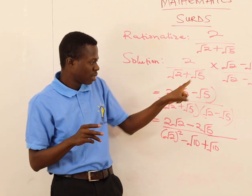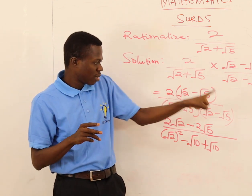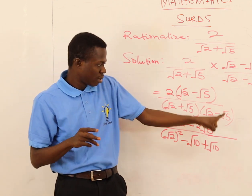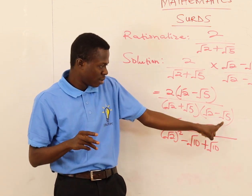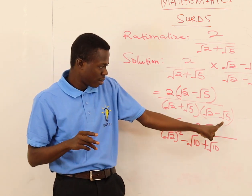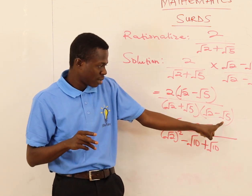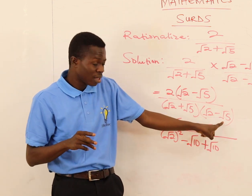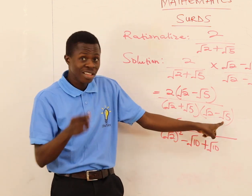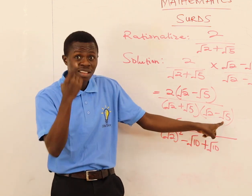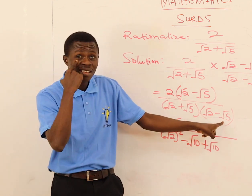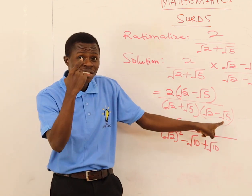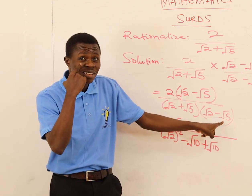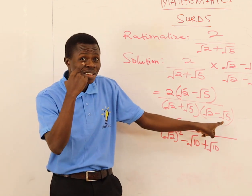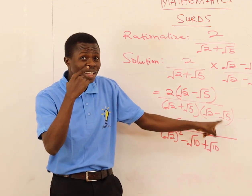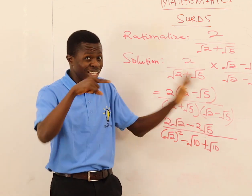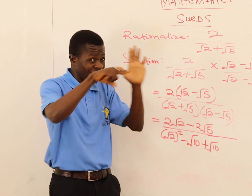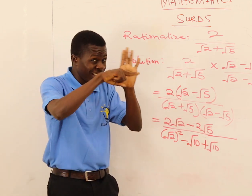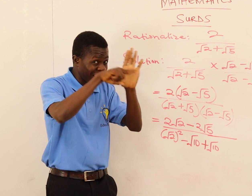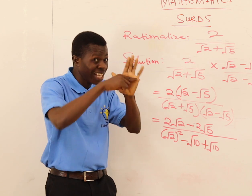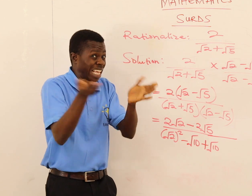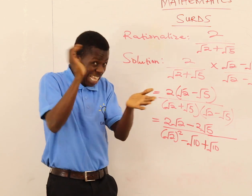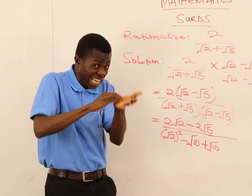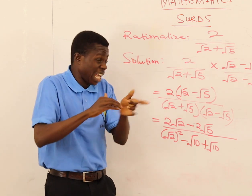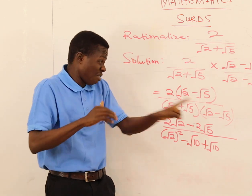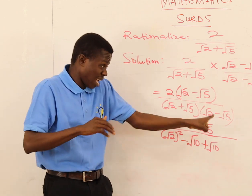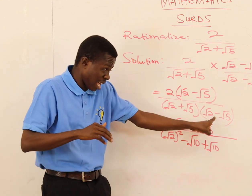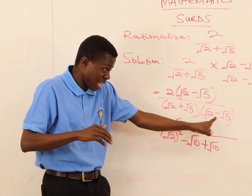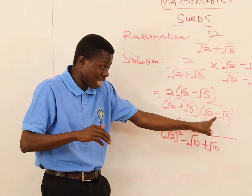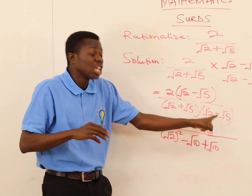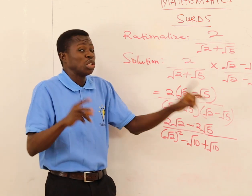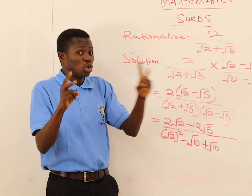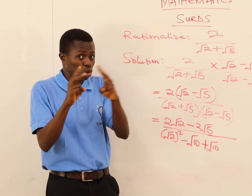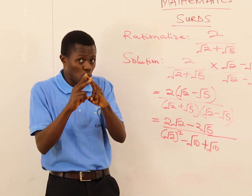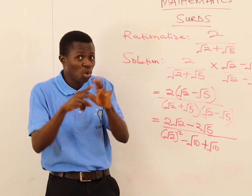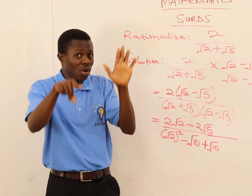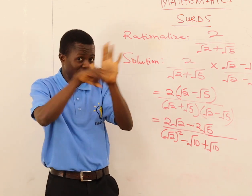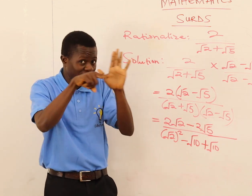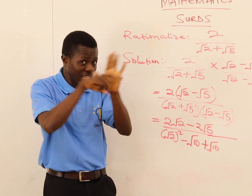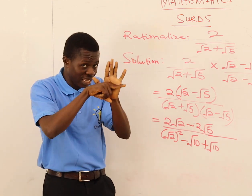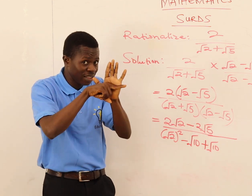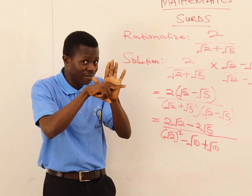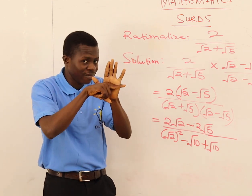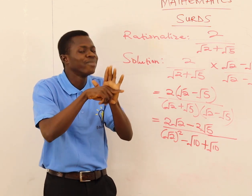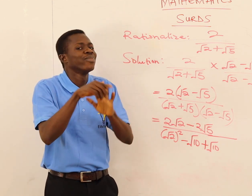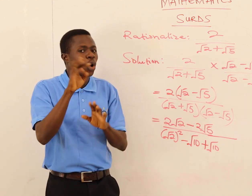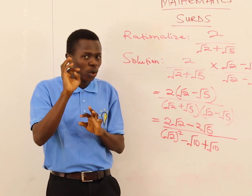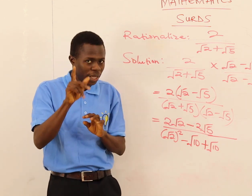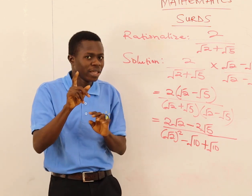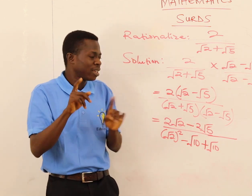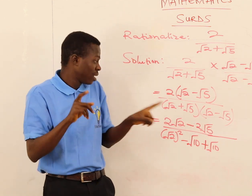This is right. So we move on to the next expression. So positive square root of 5 multiplied by minus square